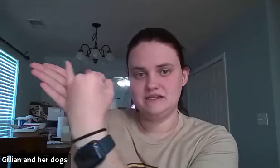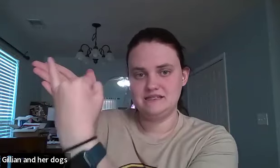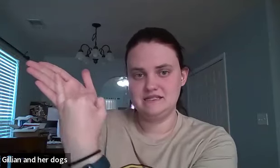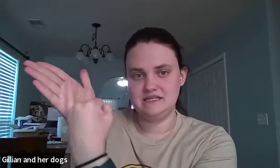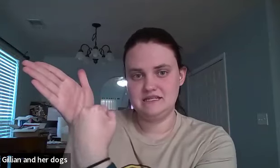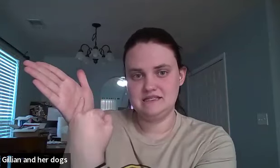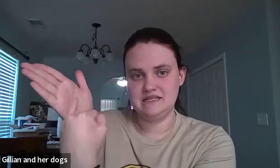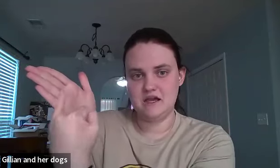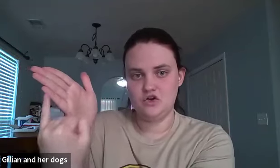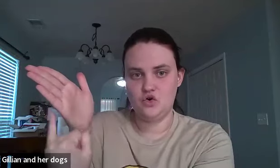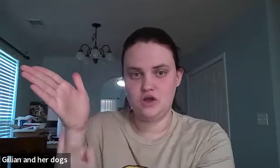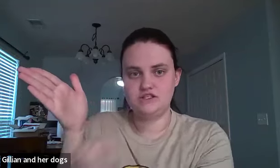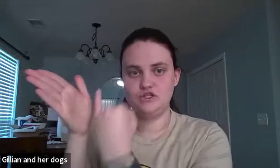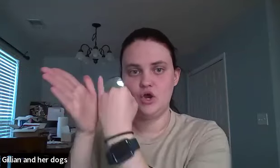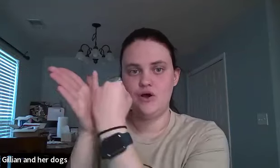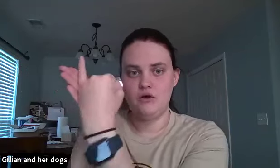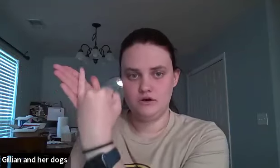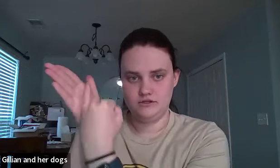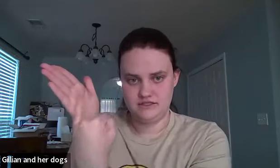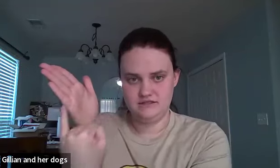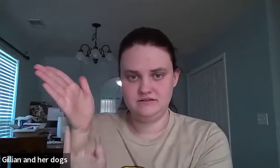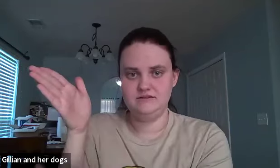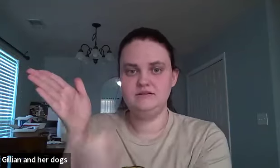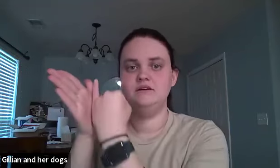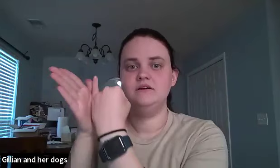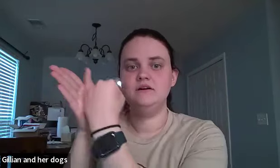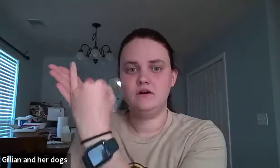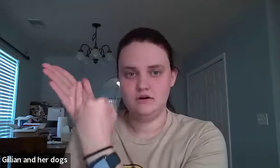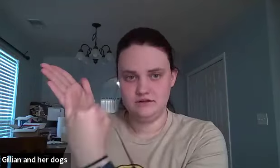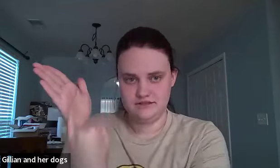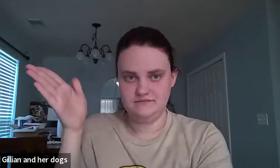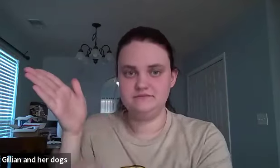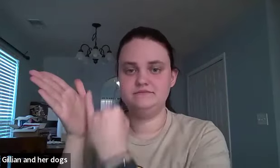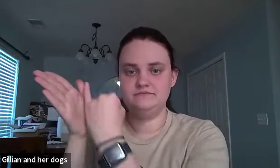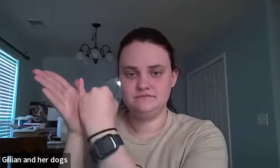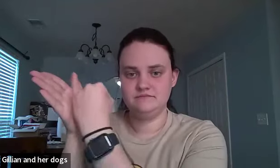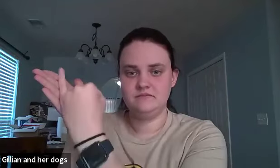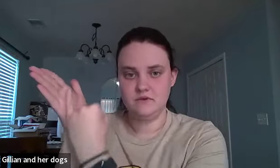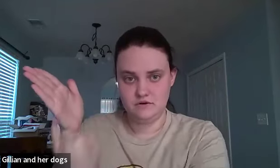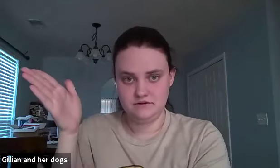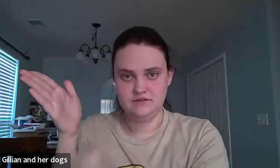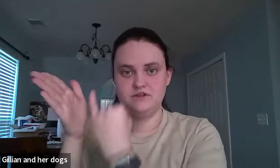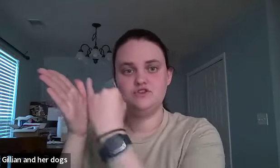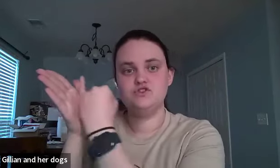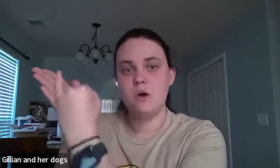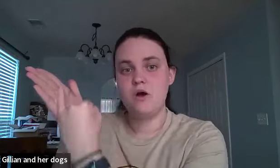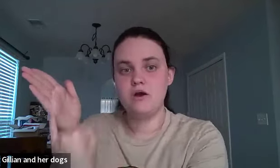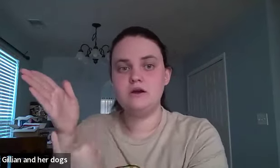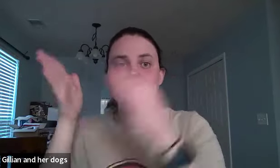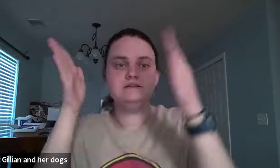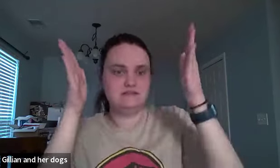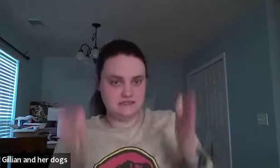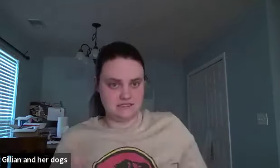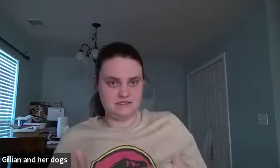going to zigzag across art, art, art. So